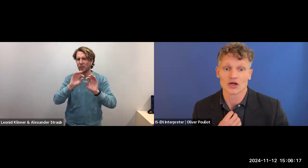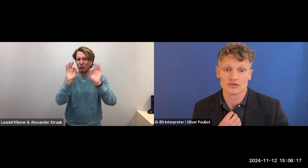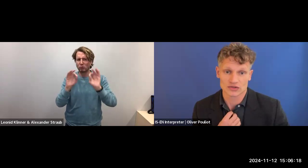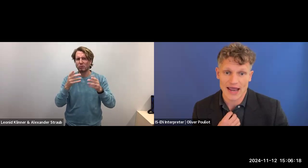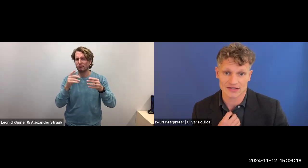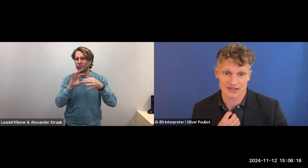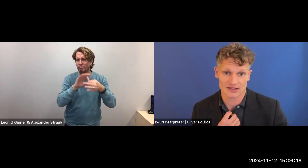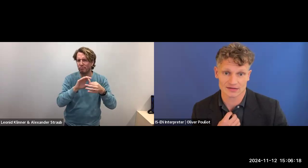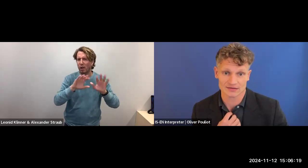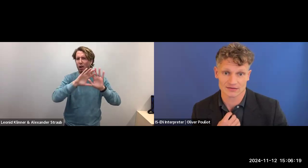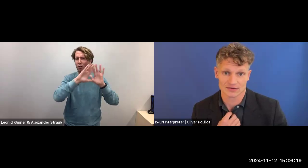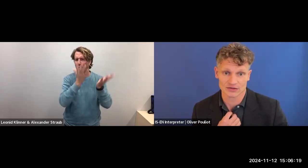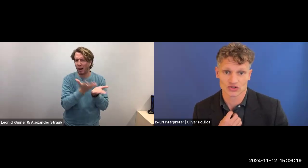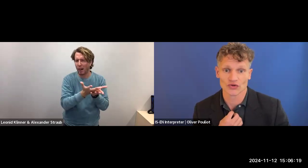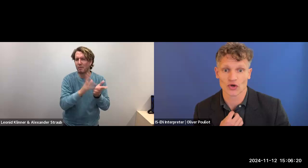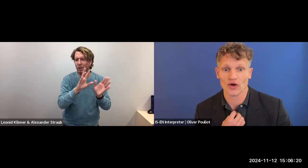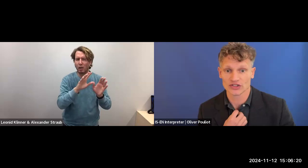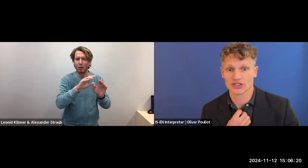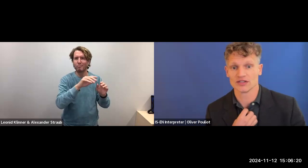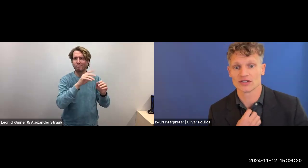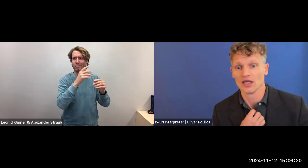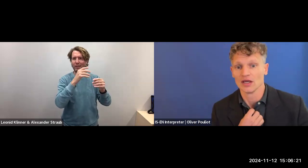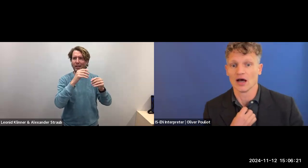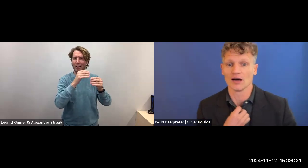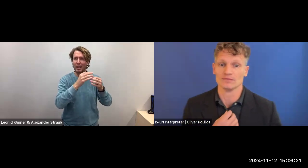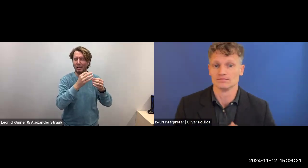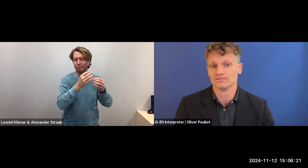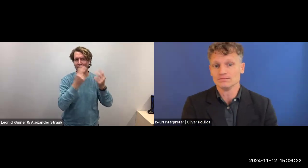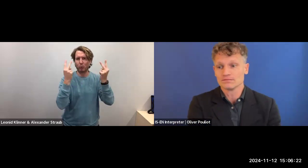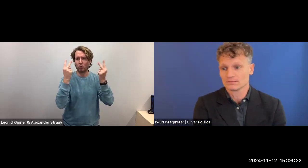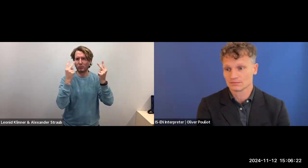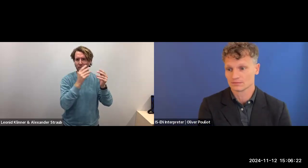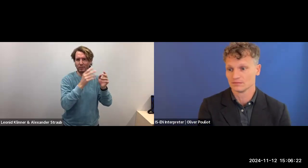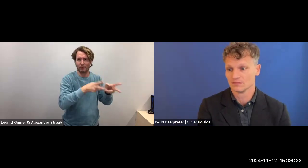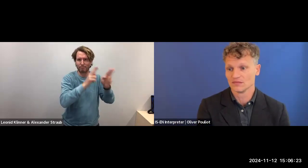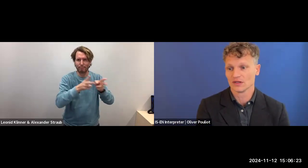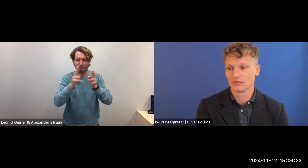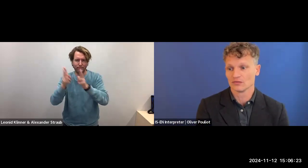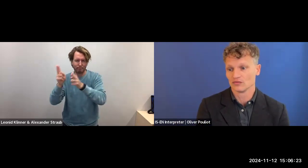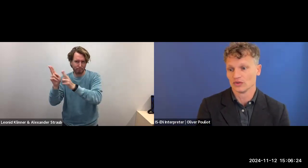choice task. So the questions